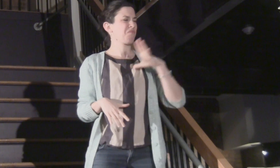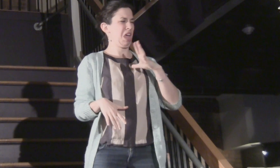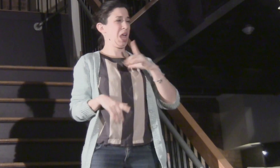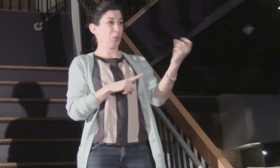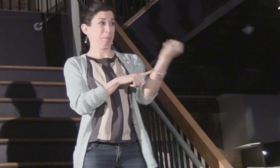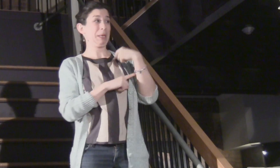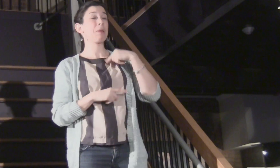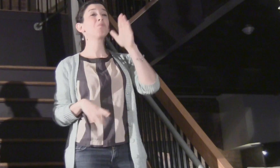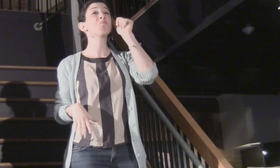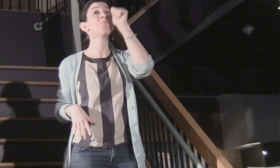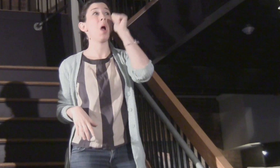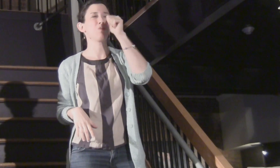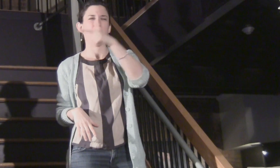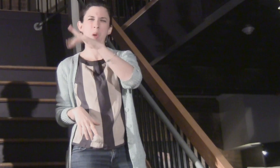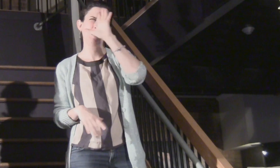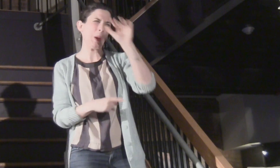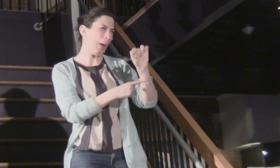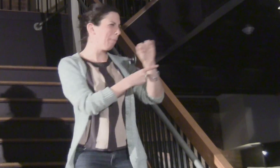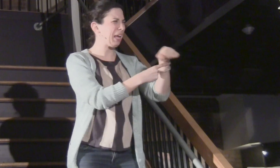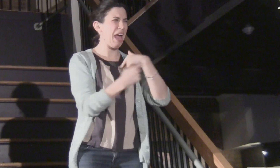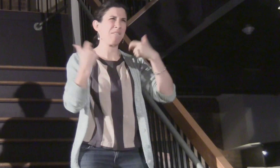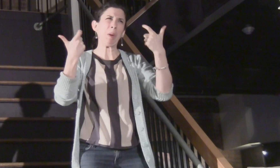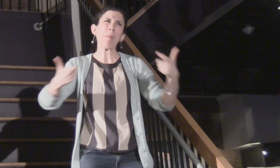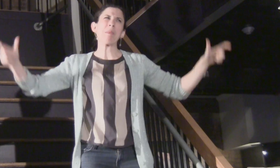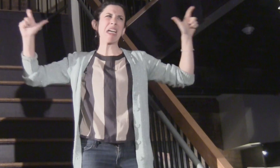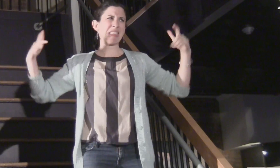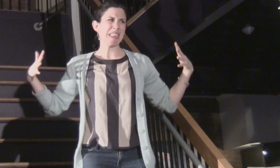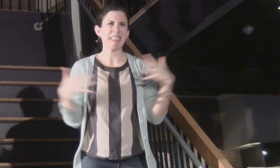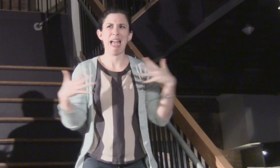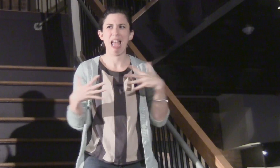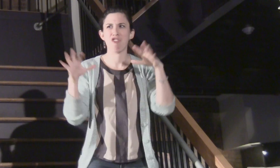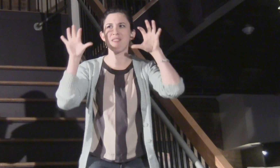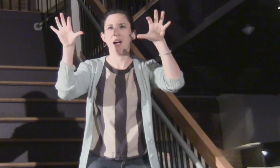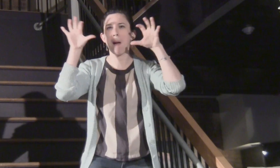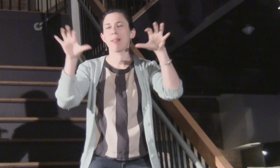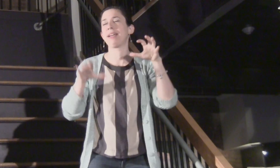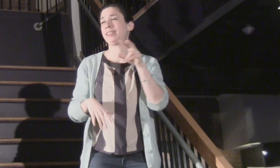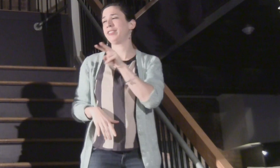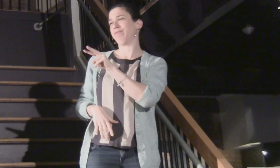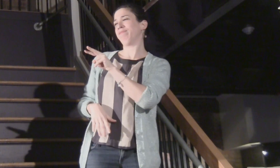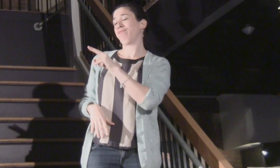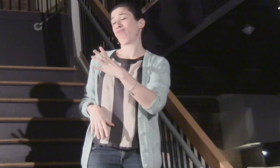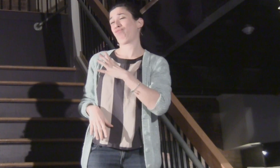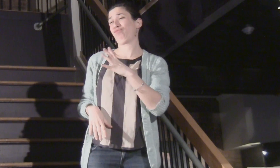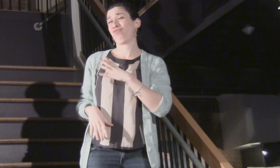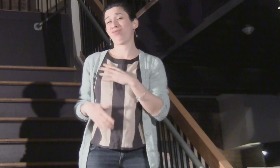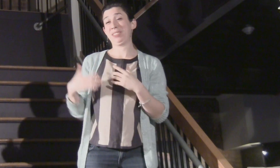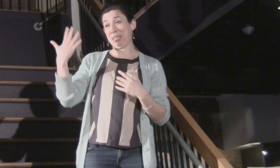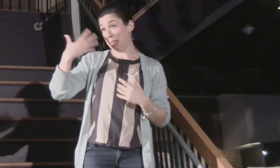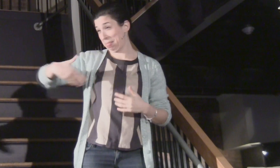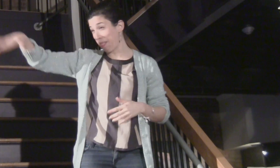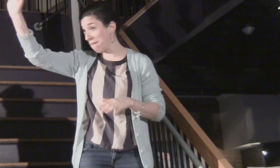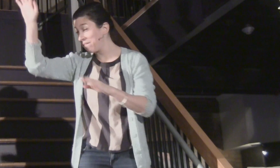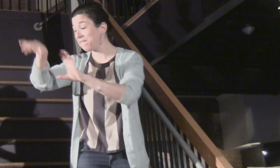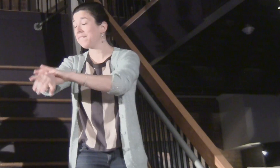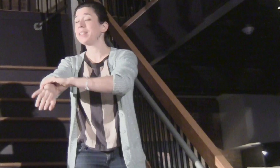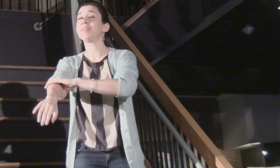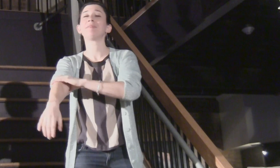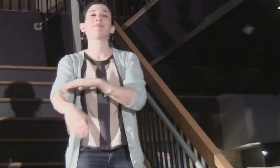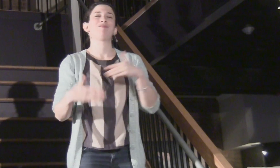fooled, thinking it was a rock. He says, well, you can figure a bigger goblin will come tomorrow. He says, fine,